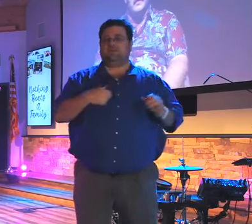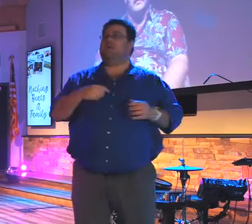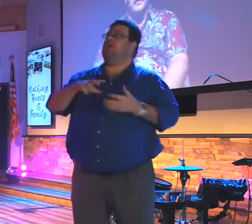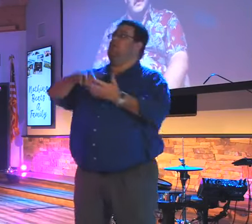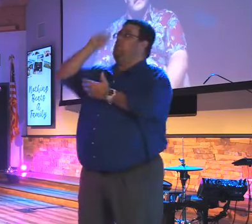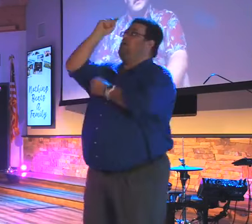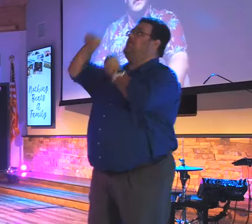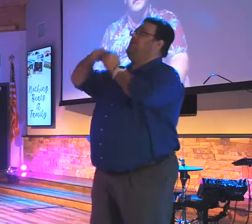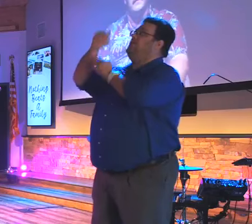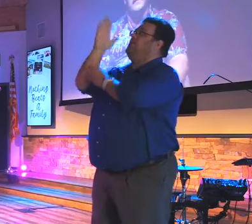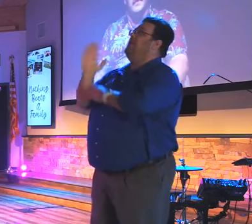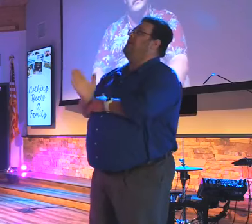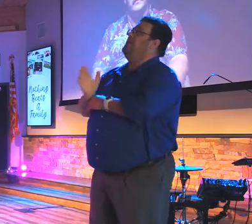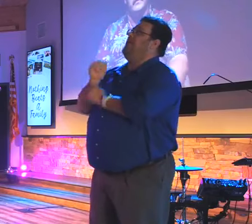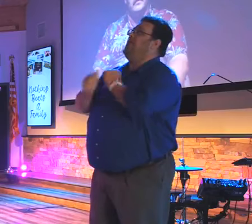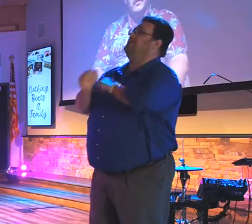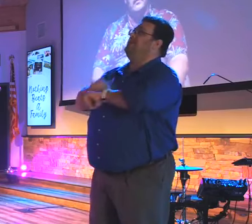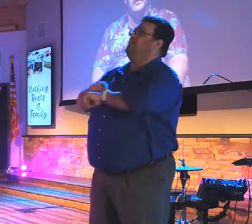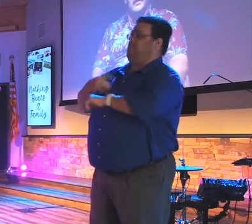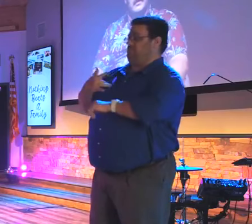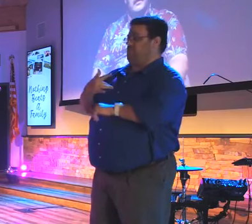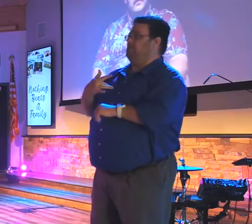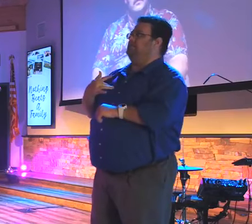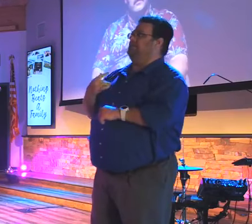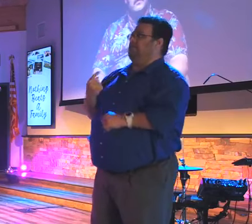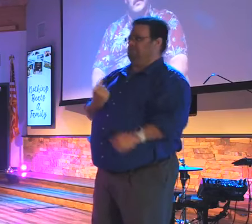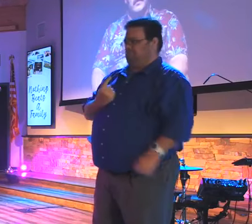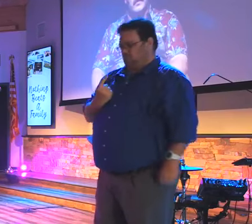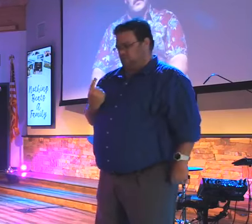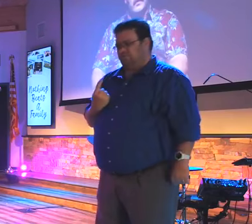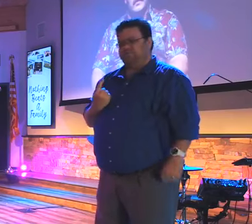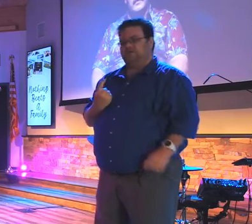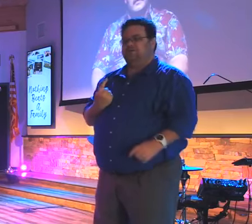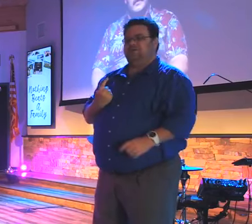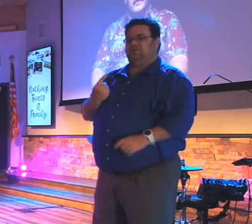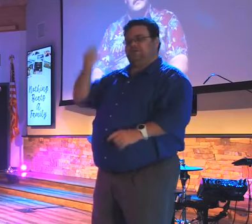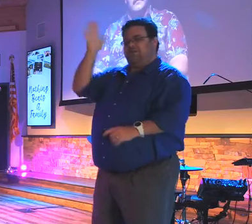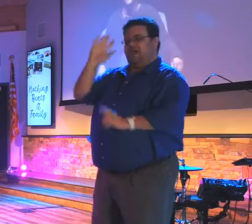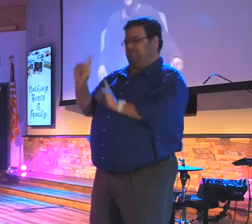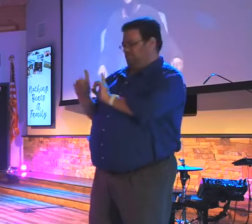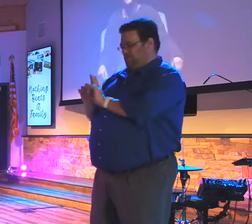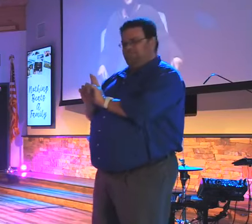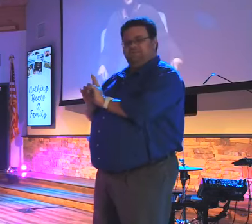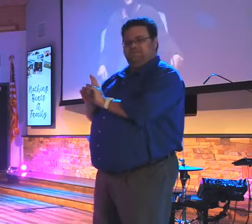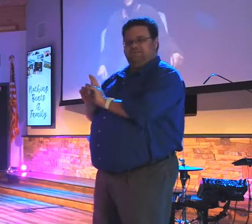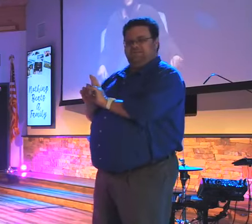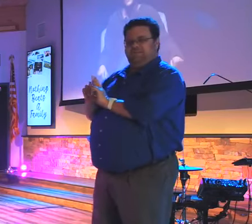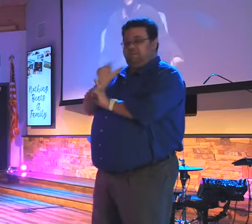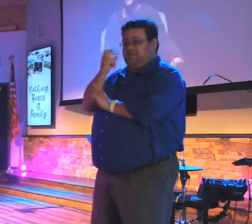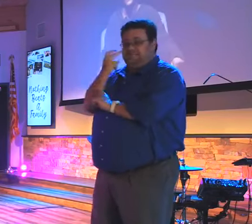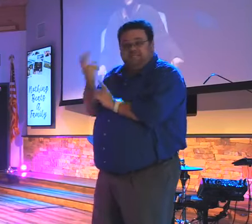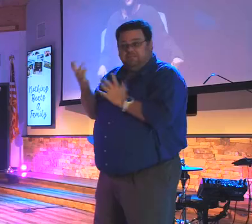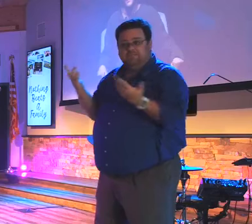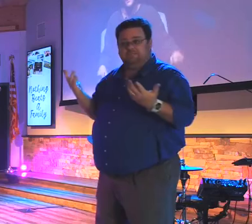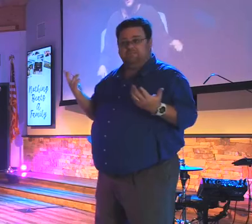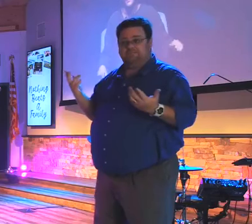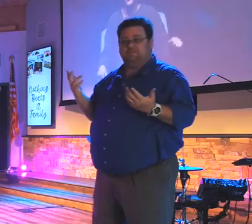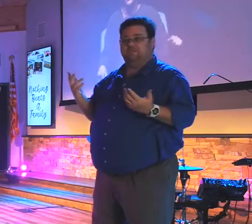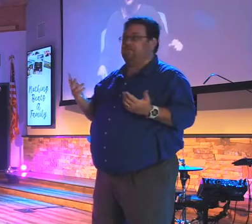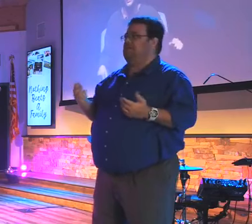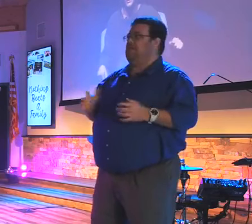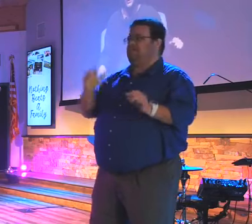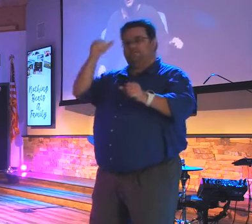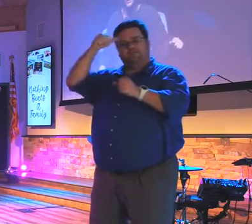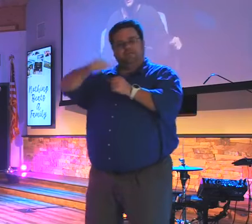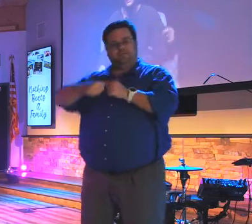God is that every time I felt lonely, He's always been right there even though I couldn't see it. I was really reminded of